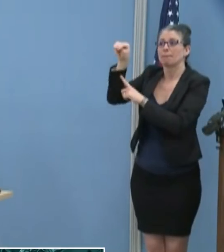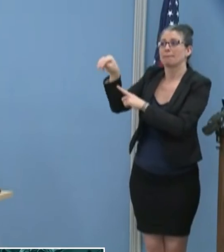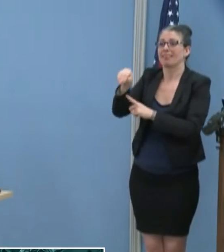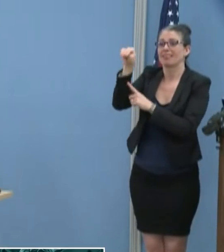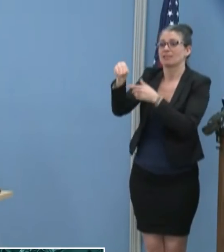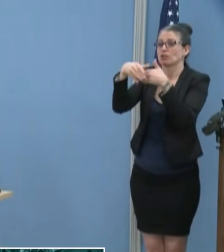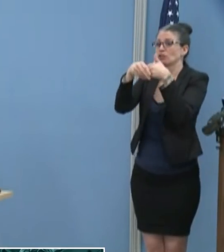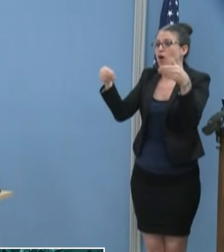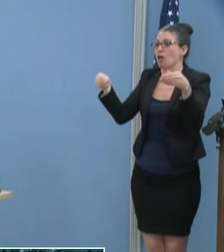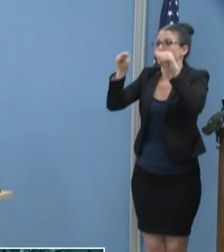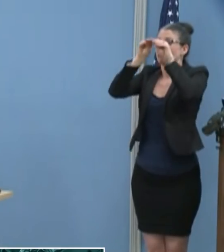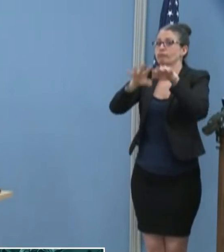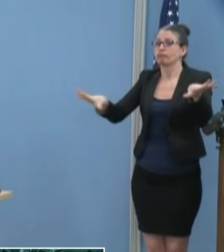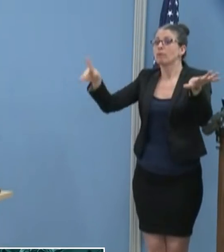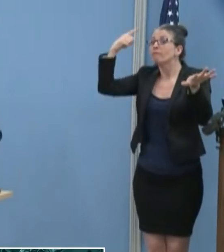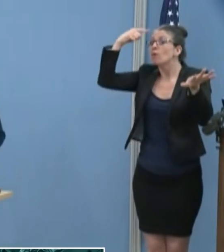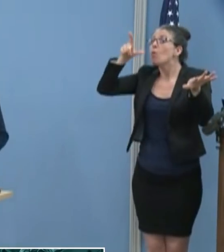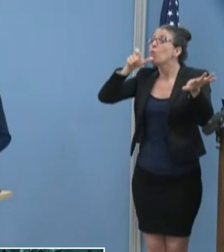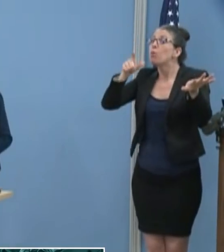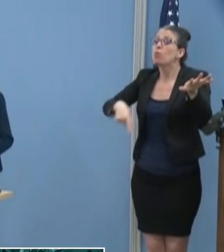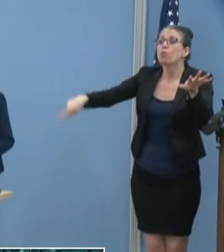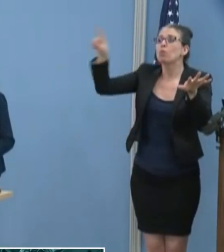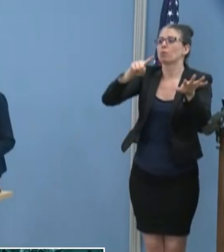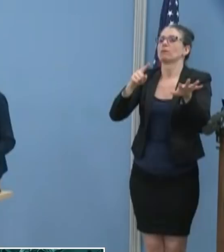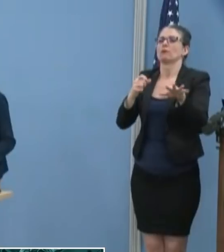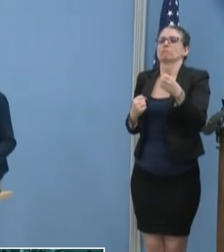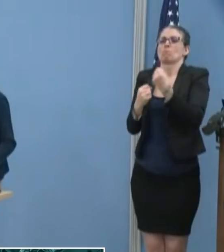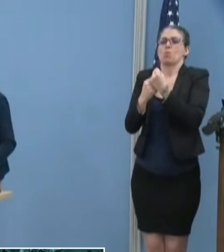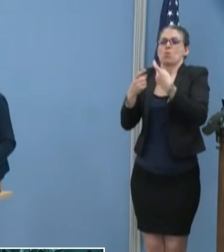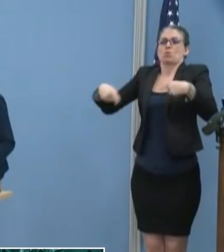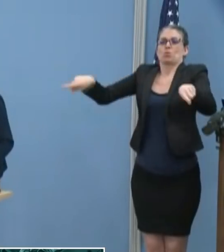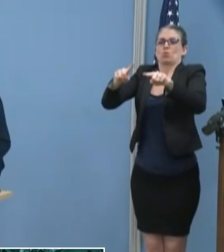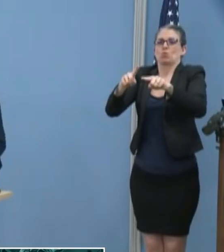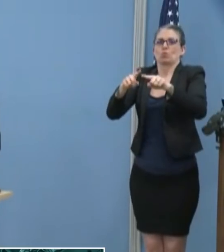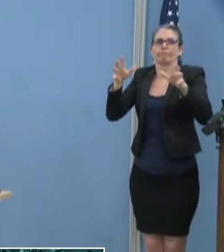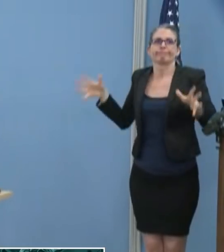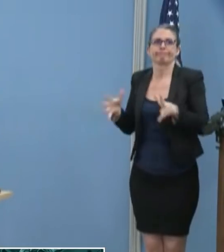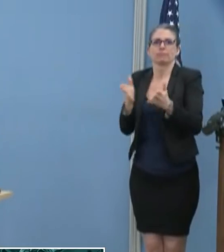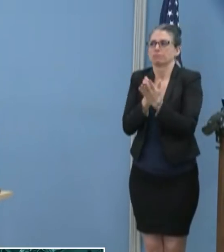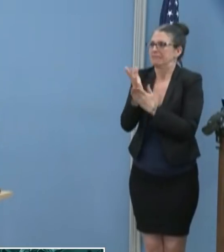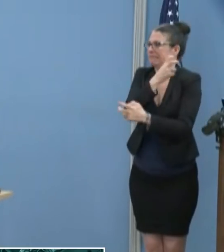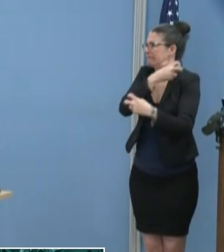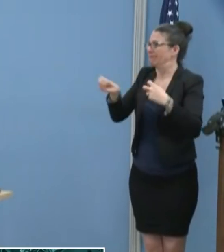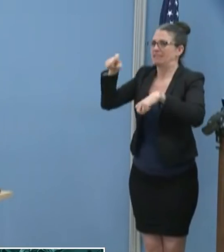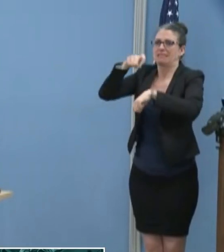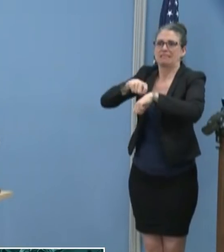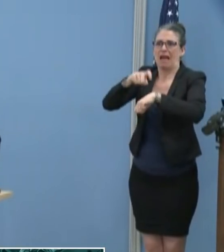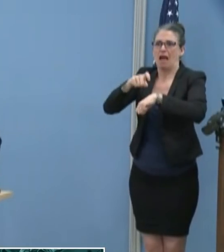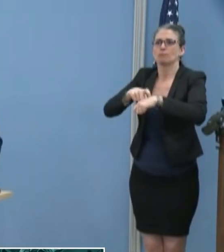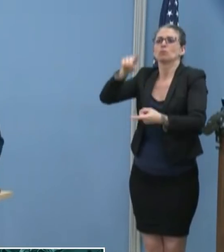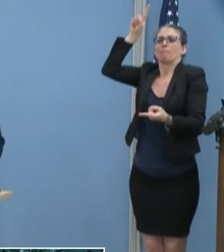on our response to the COVID-19 outbreak and to mitigating its effects.